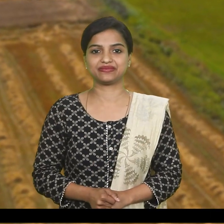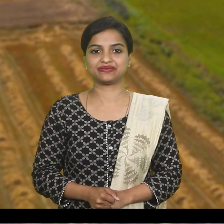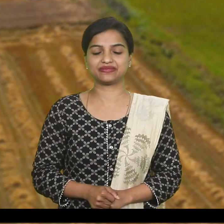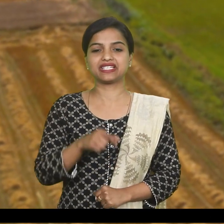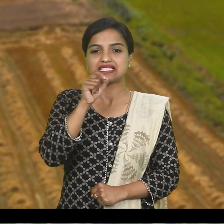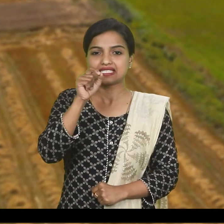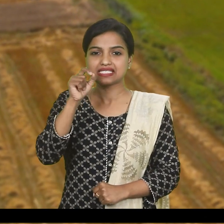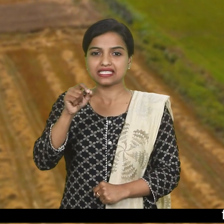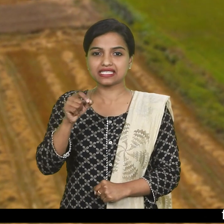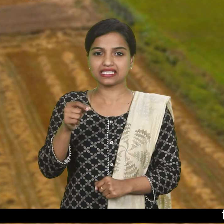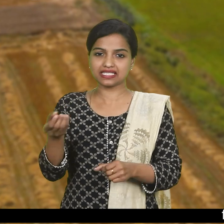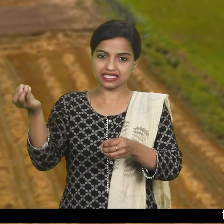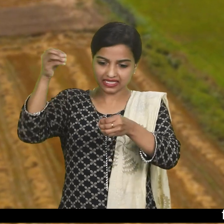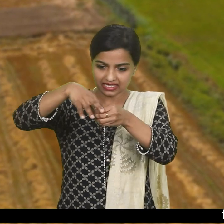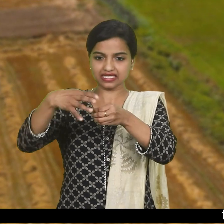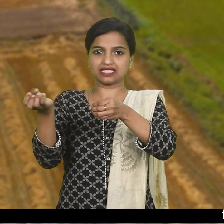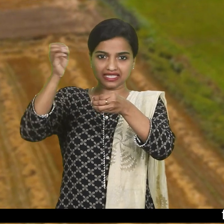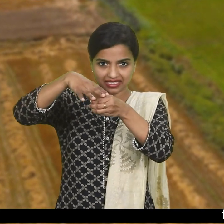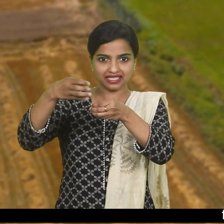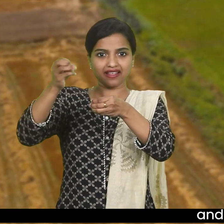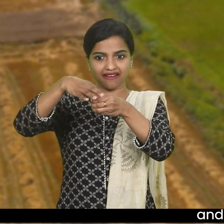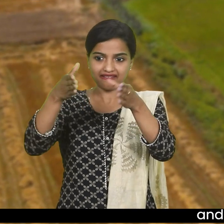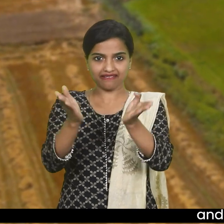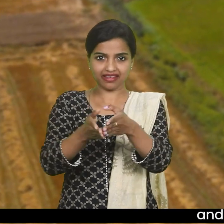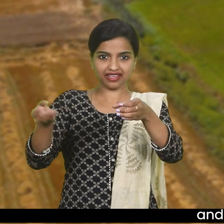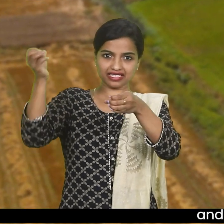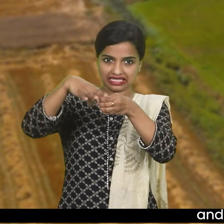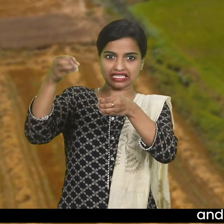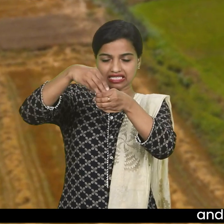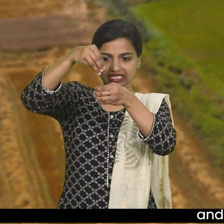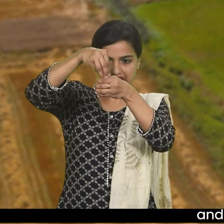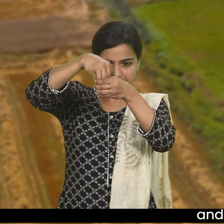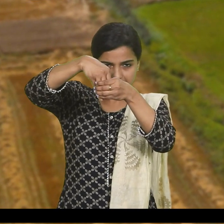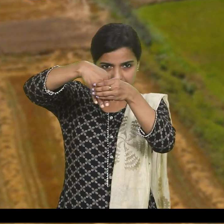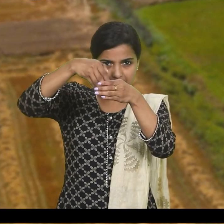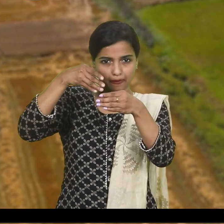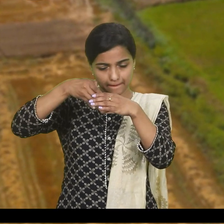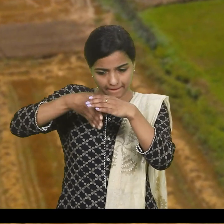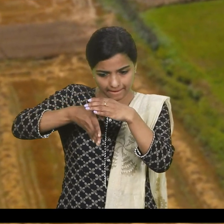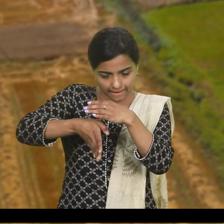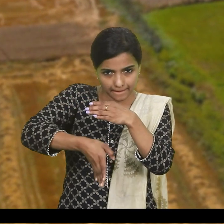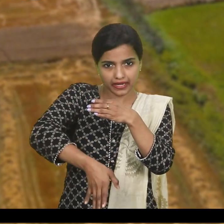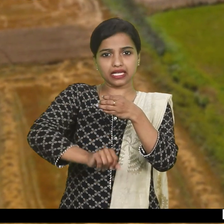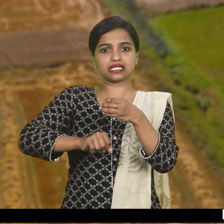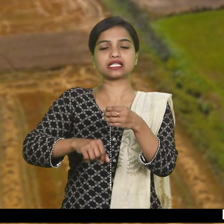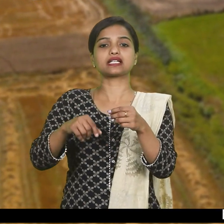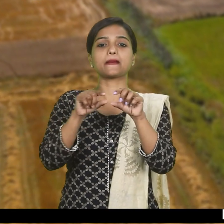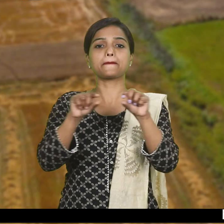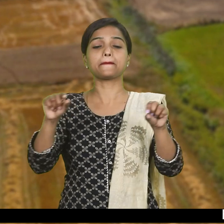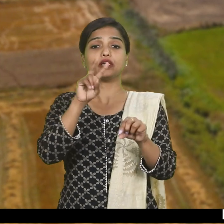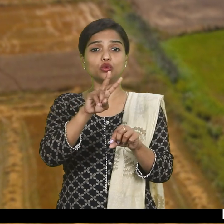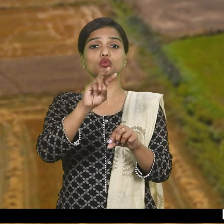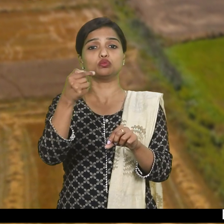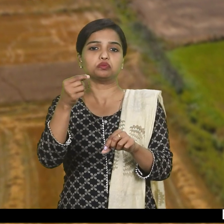The seeds are filled into the funnel and passed down through 2 or 3 pipes having